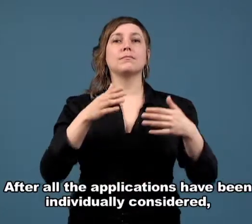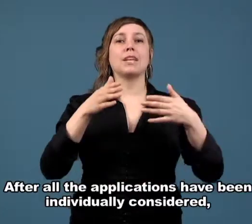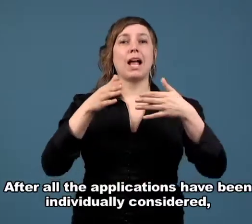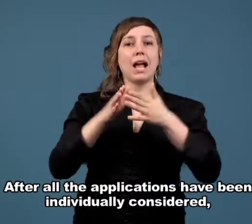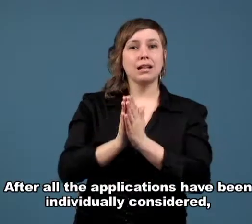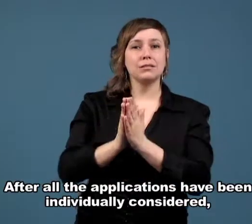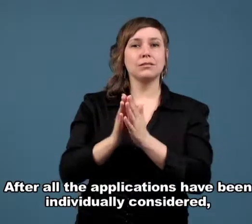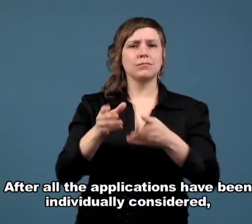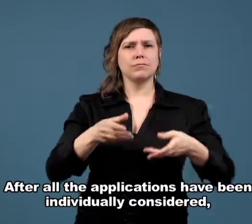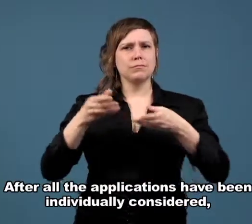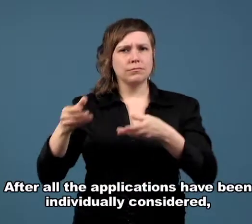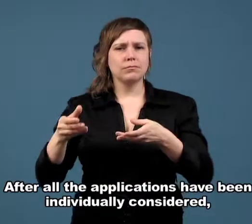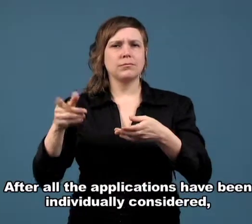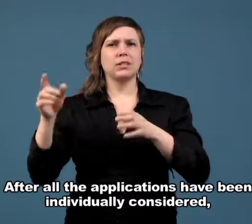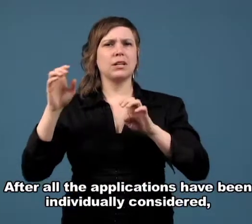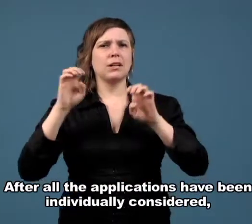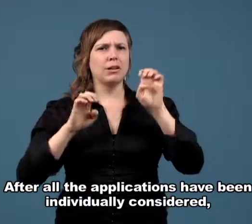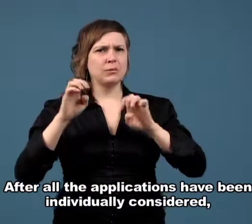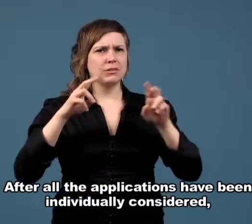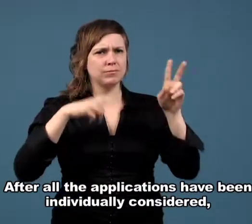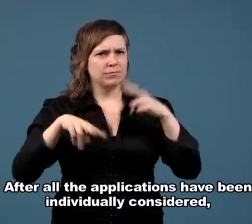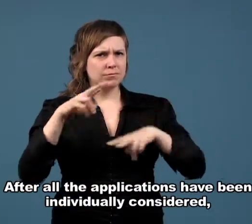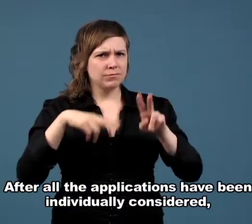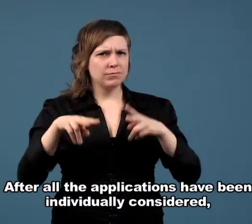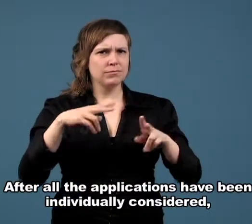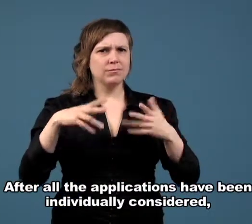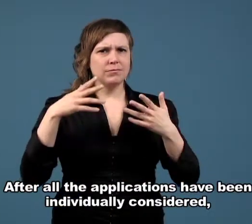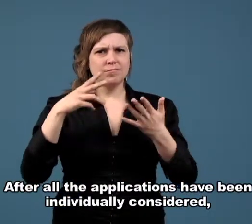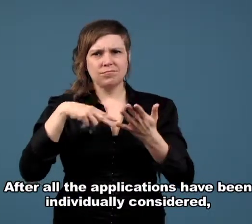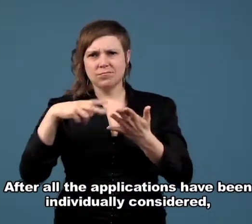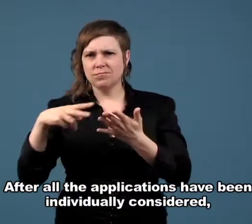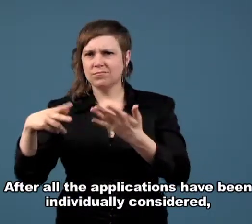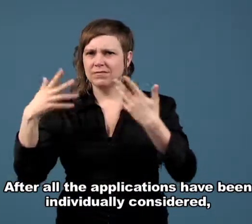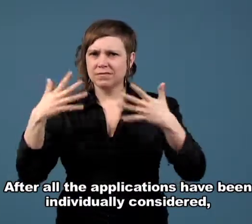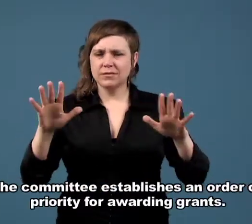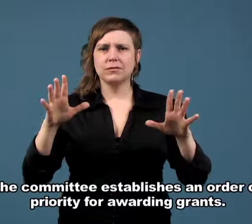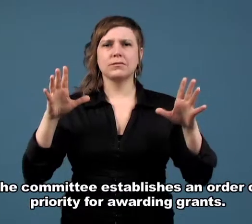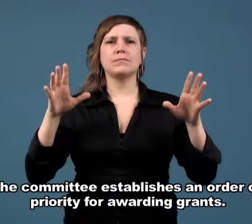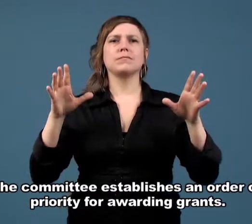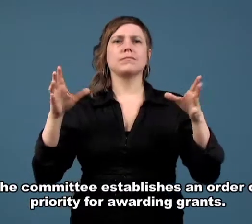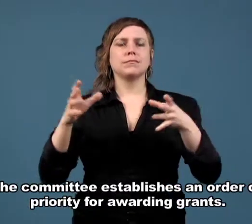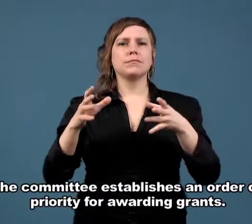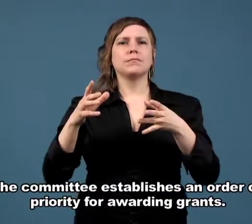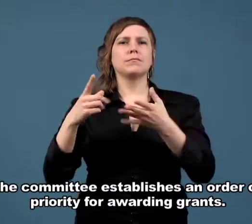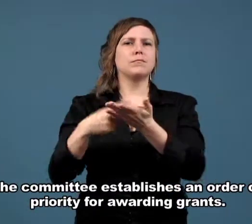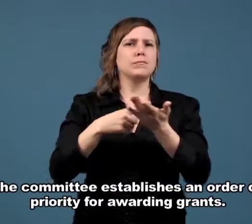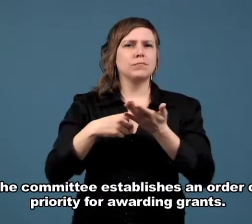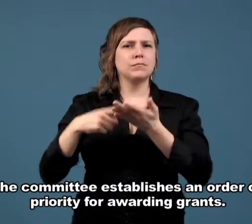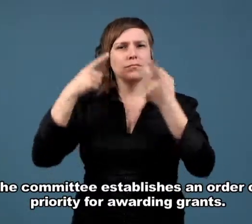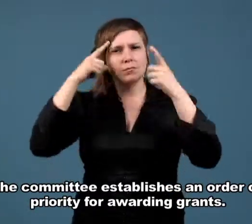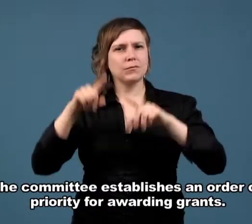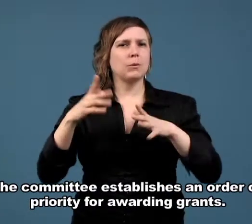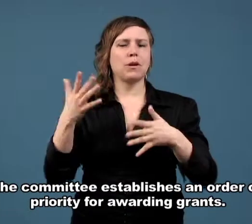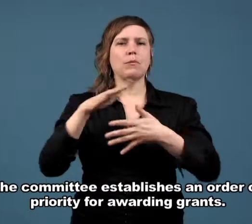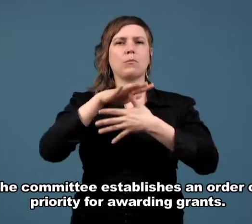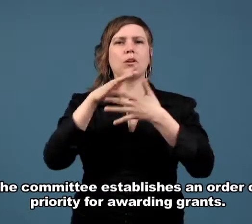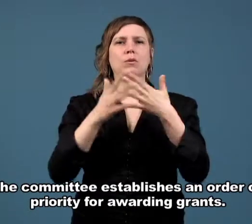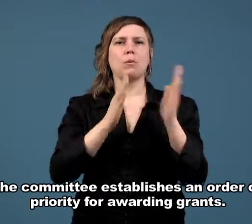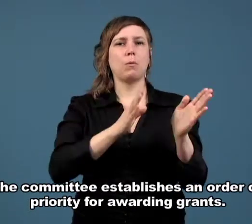After all the applications have been individually considered, the committee establishes an order of priority